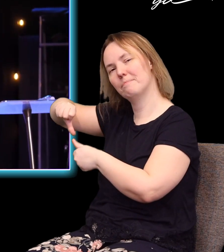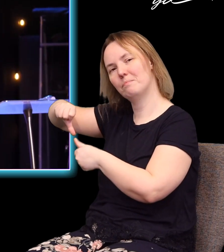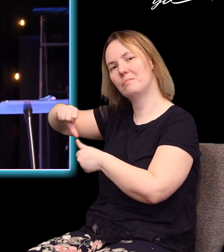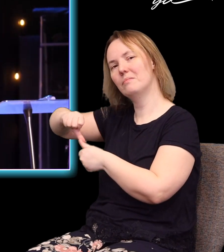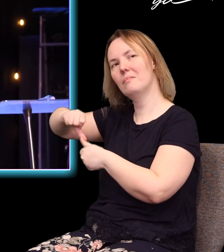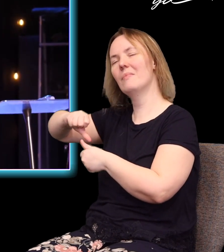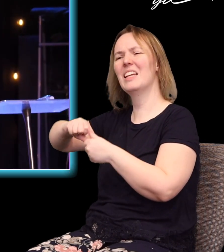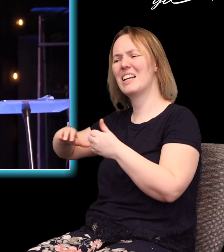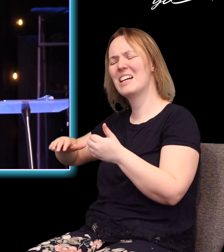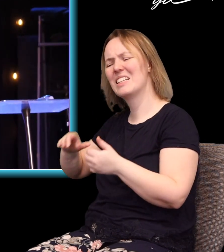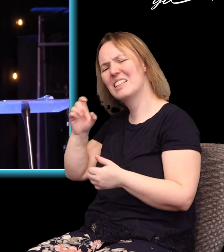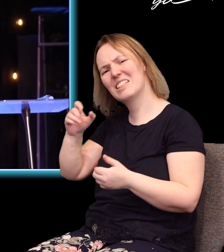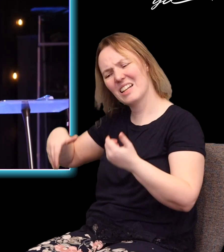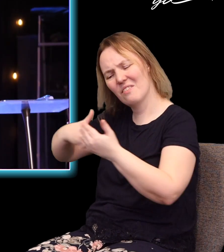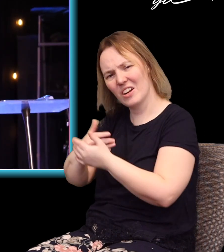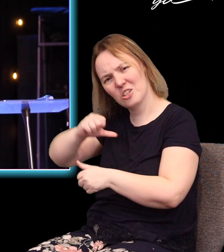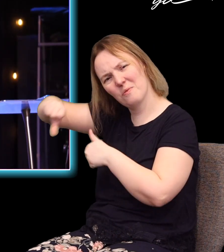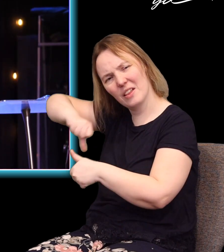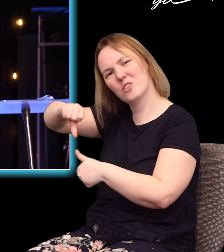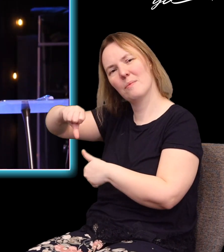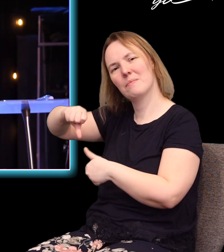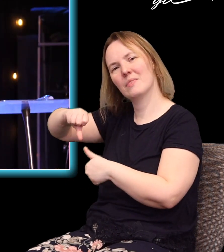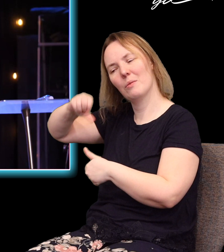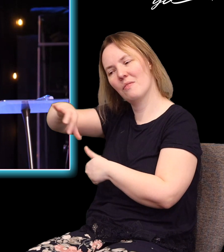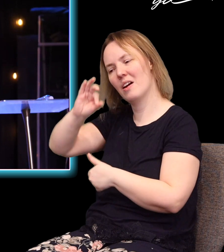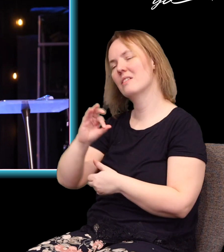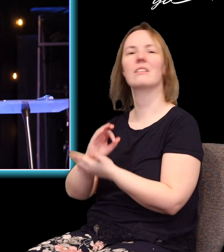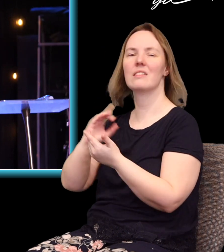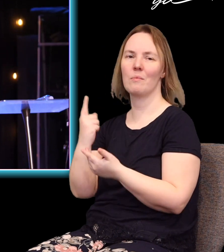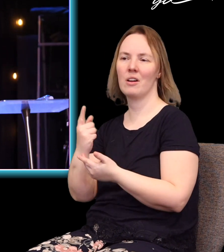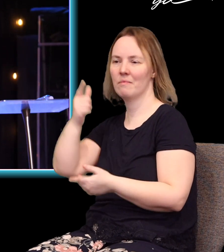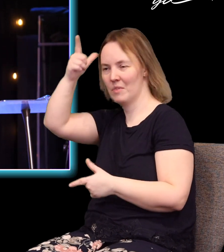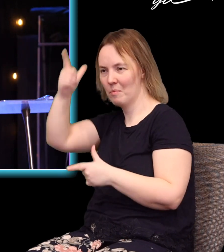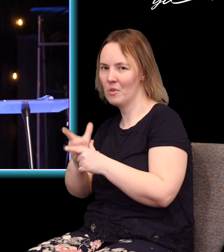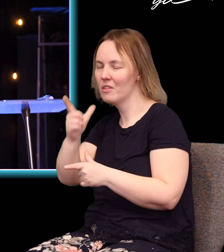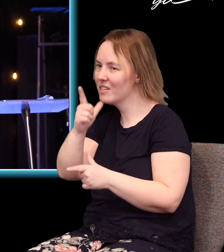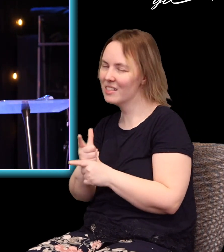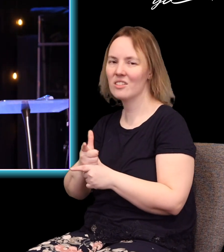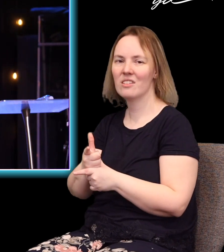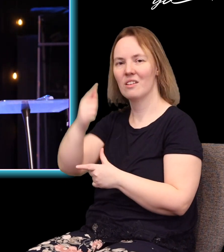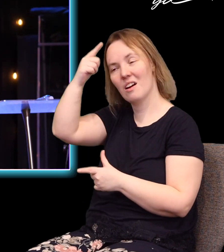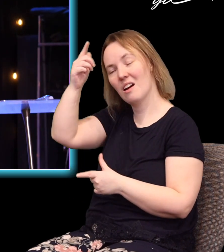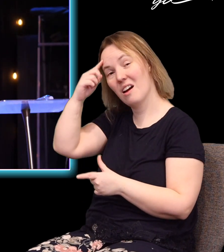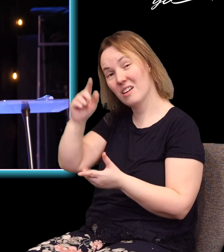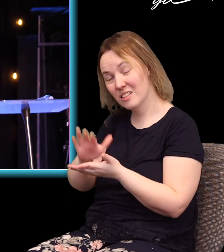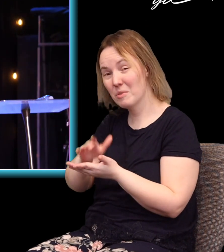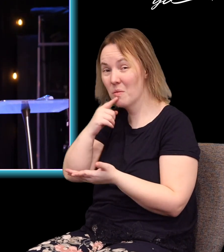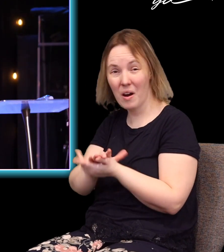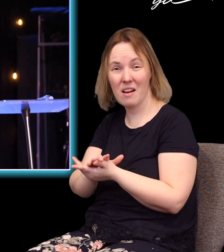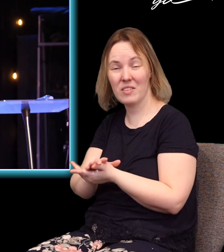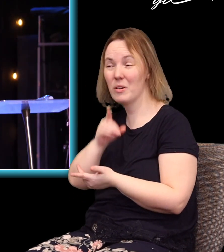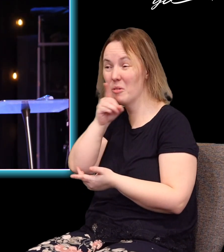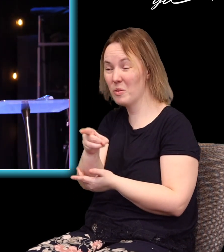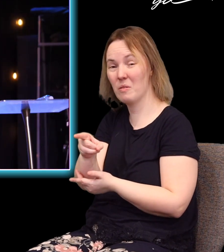true fellowship has to do with a confessional kind of fellowship, that we find somebody, a brother, a sister, a spouse, whoever, that we can be real